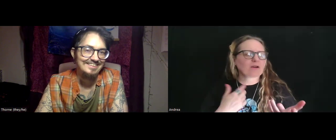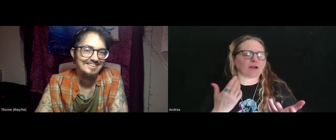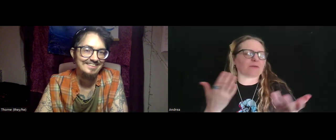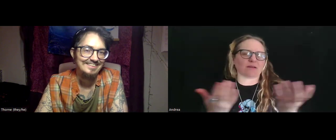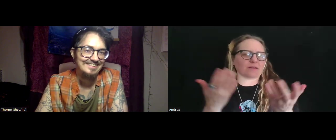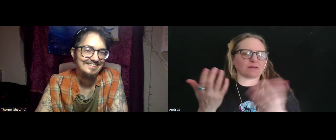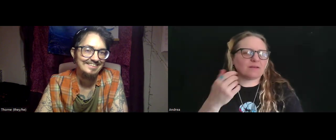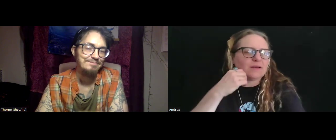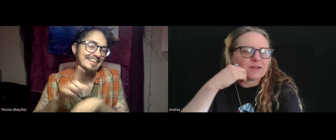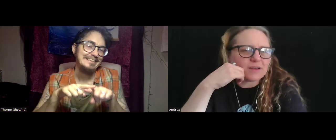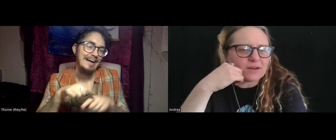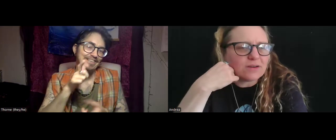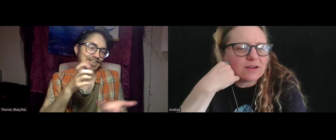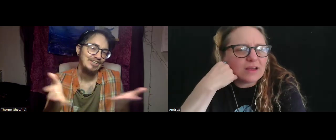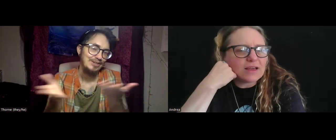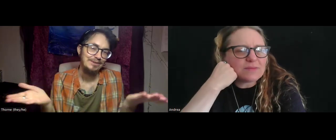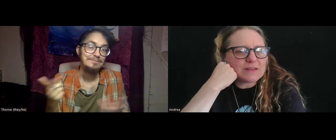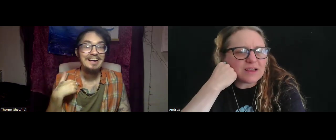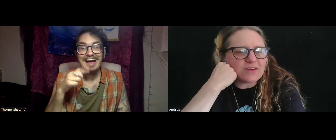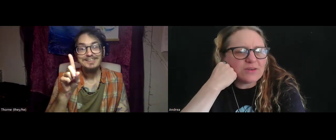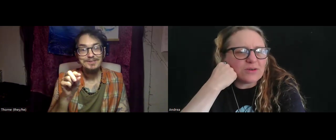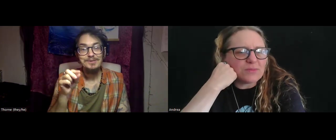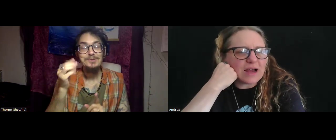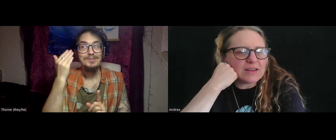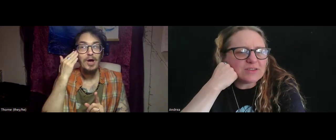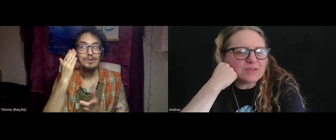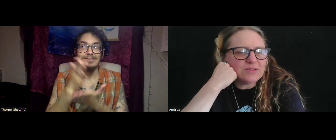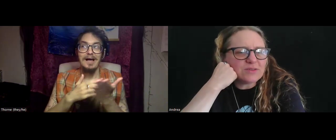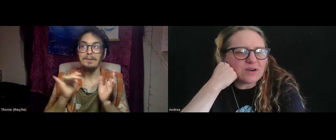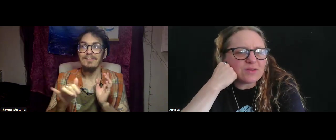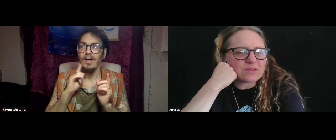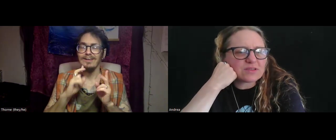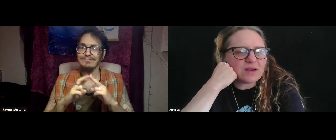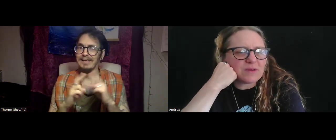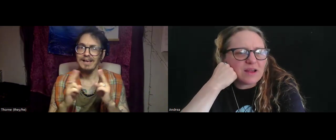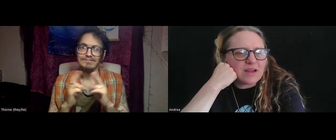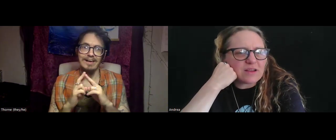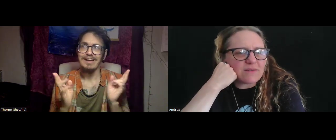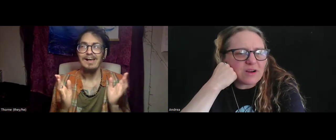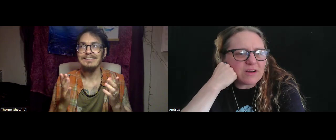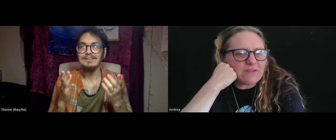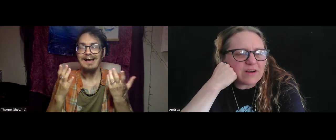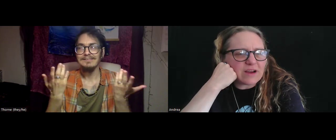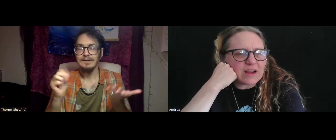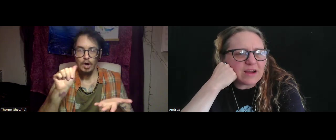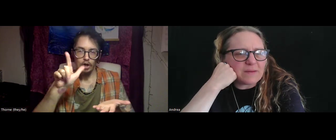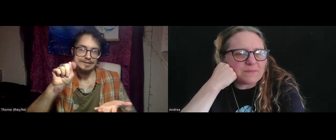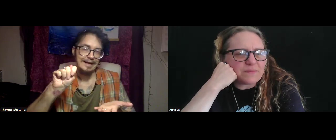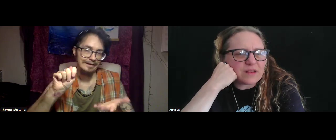I mean, you know, it depends on who, but I do know some that are very, very